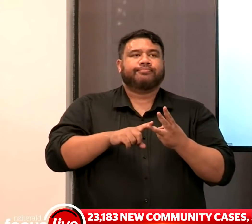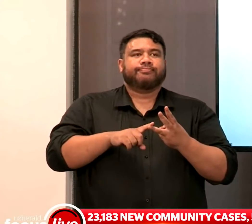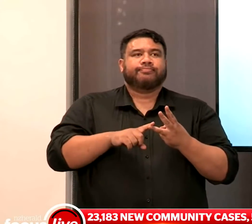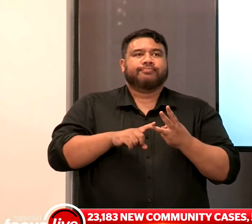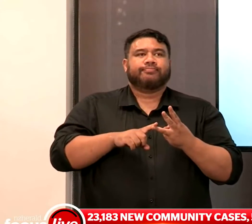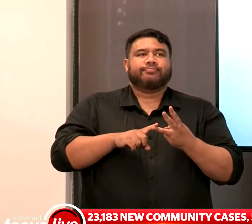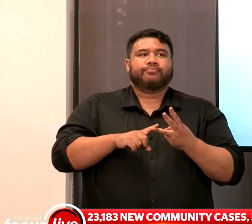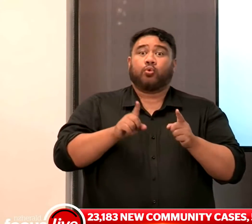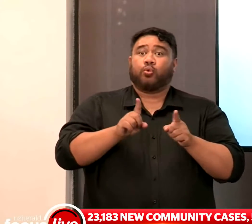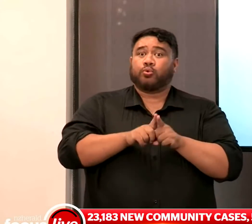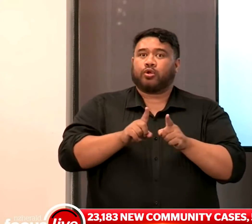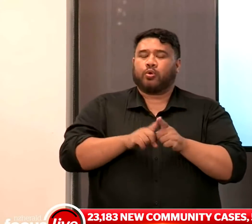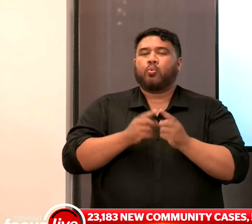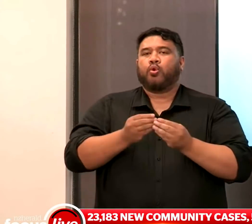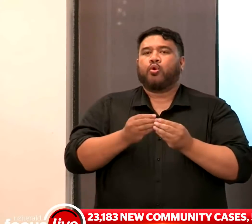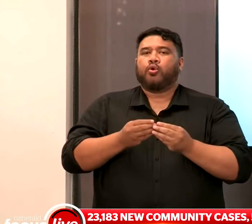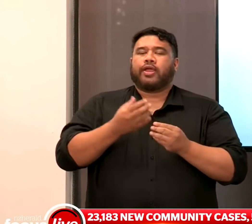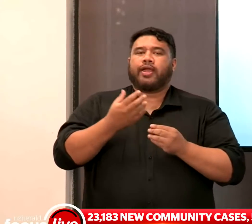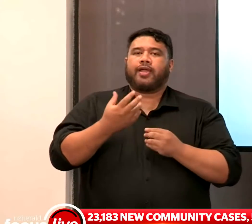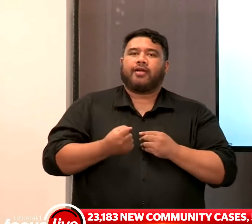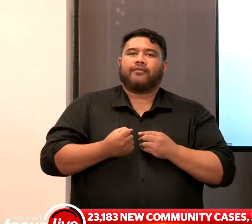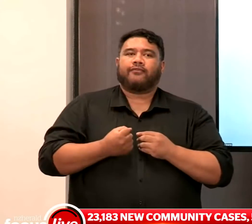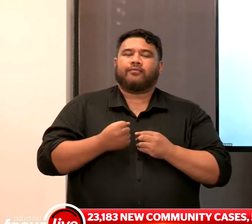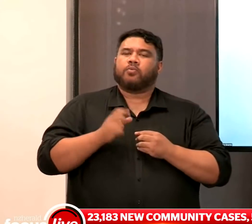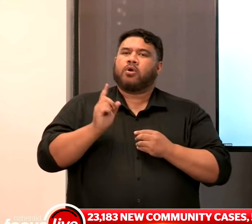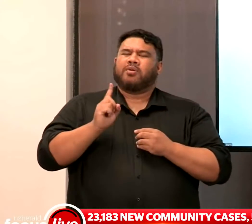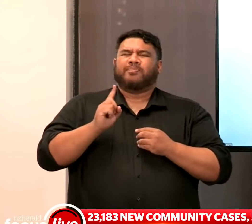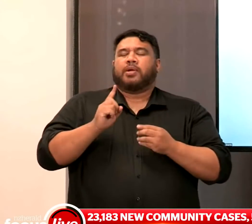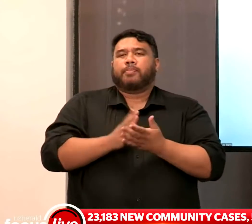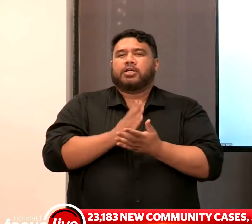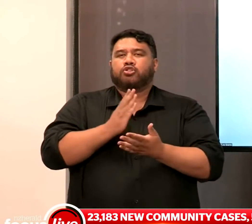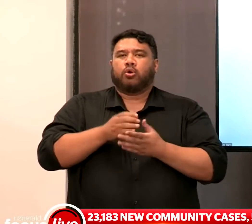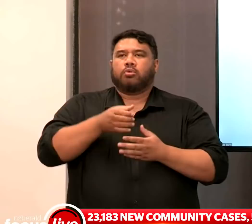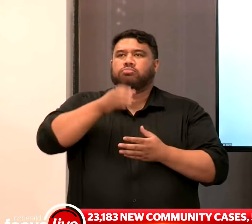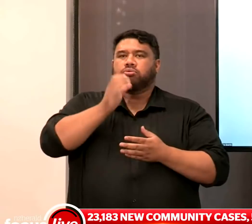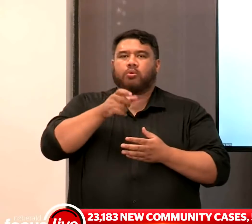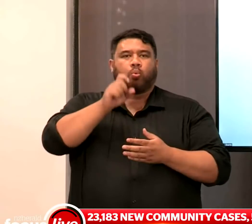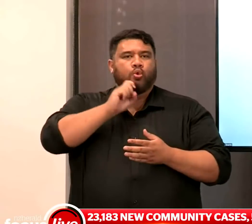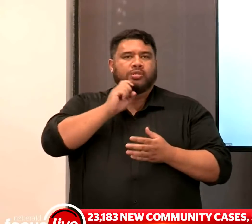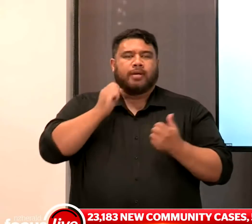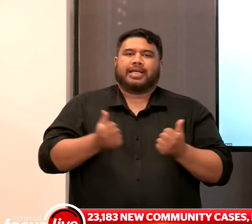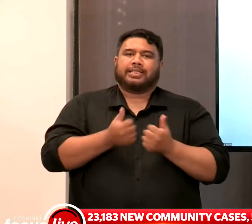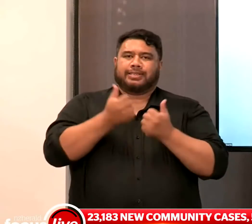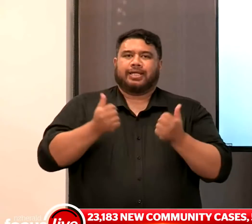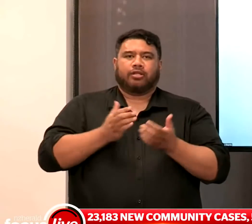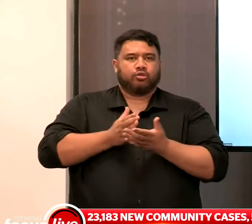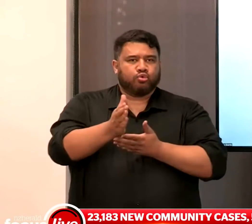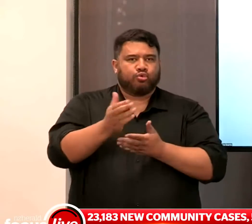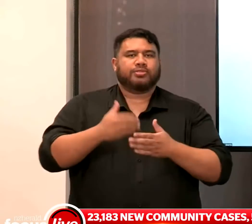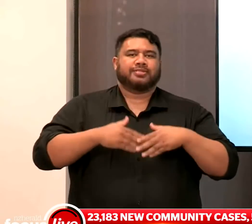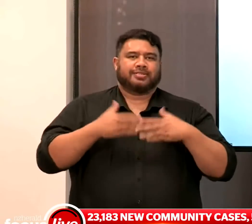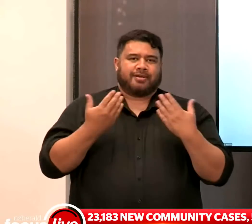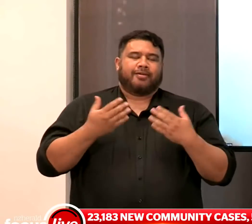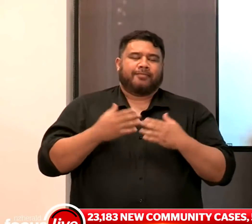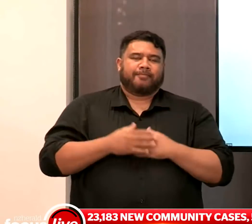and also emphasising the importance for people to make sure they keep themselves really hydrated, so drinking plenty of water.